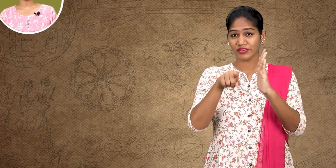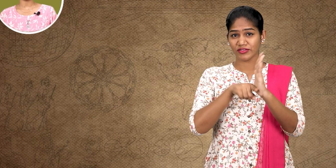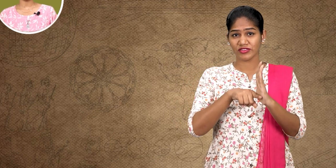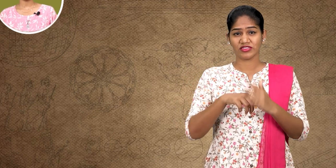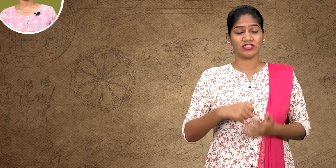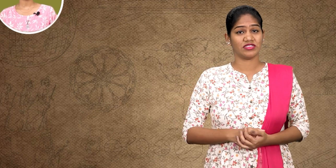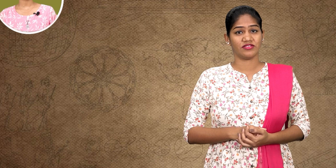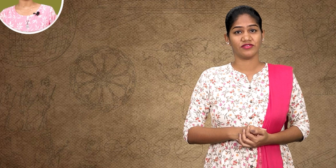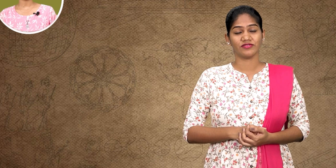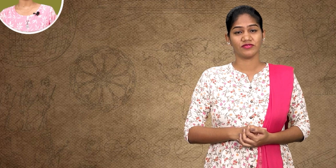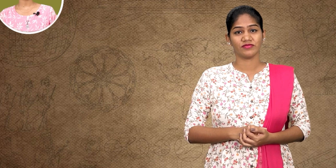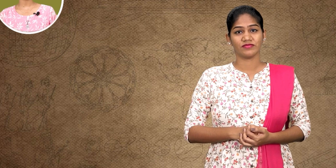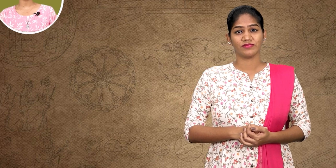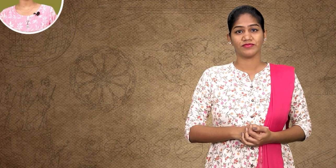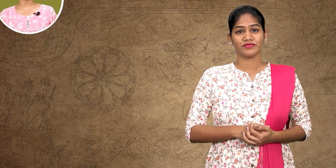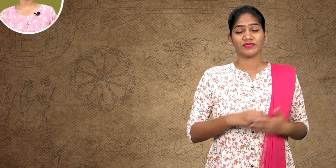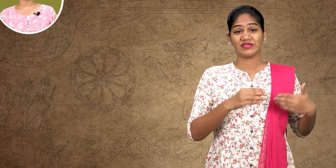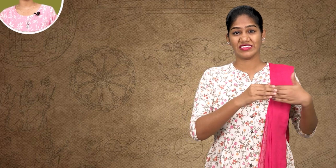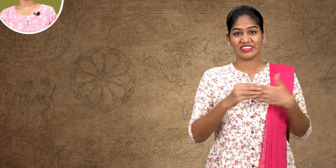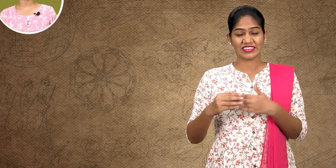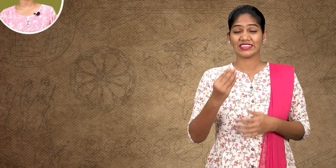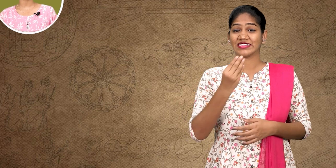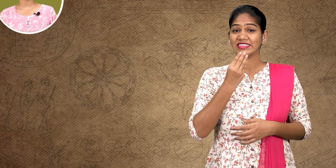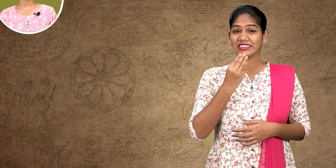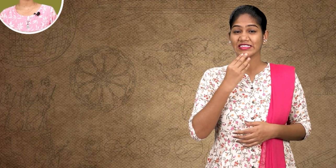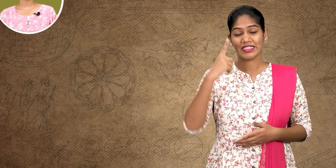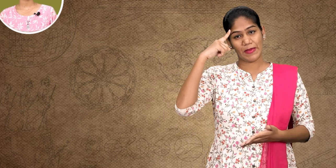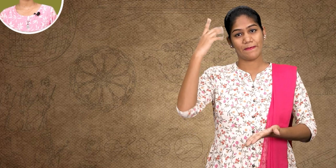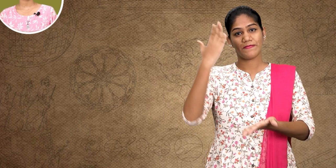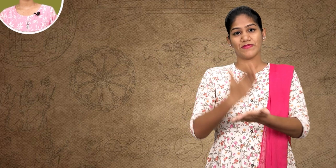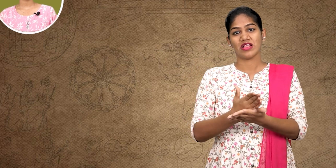contrary to Islamic tenets.